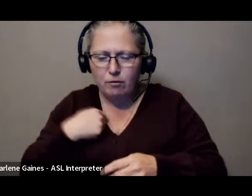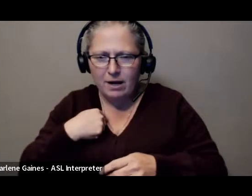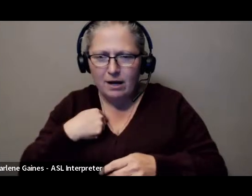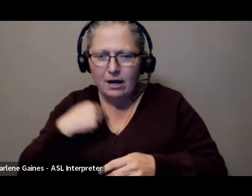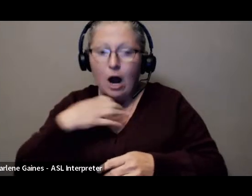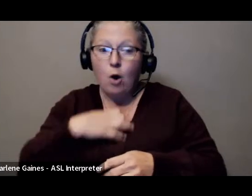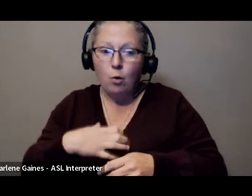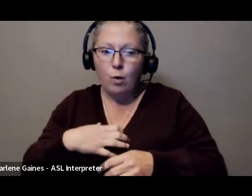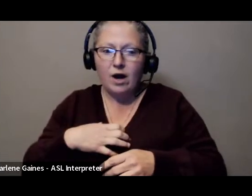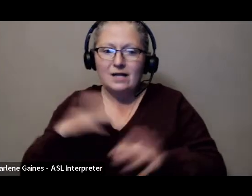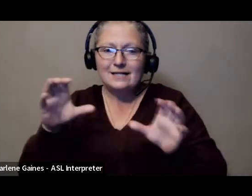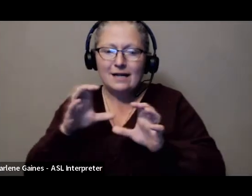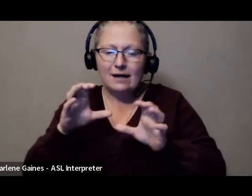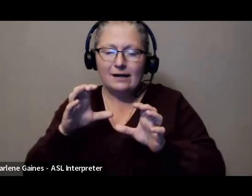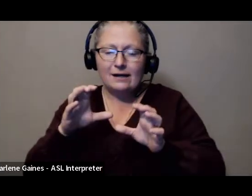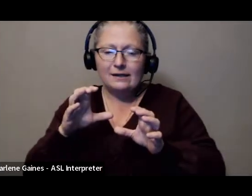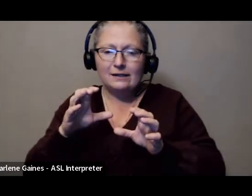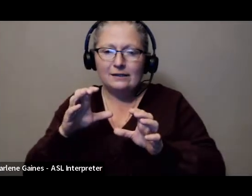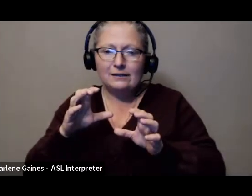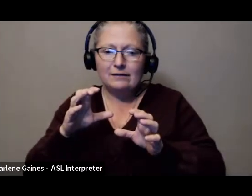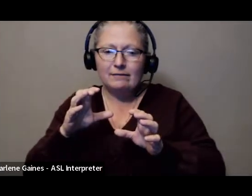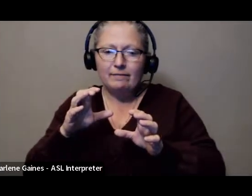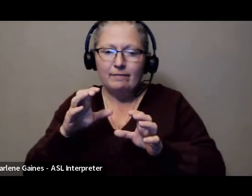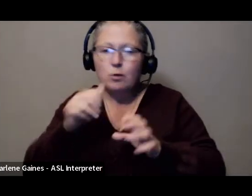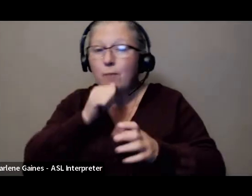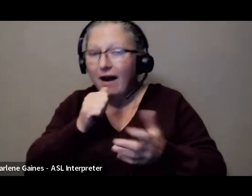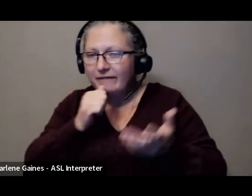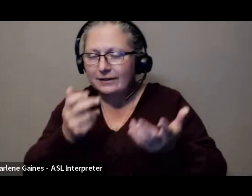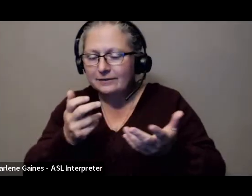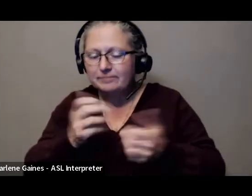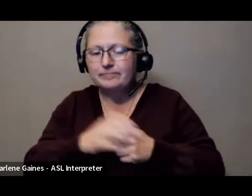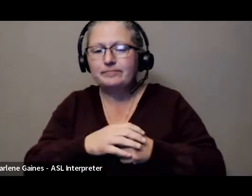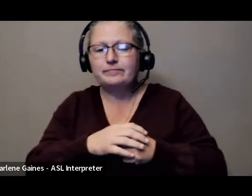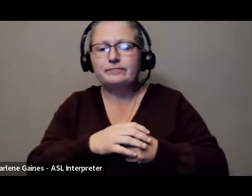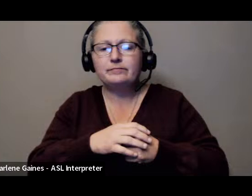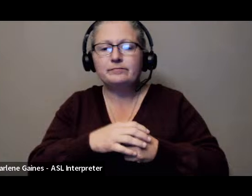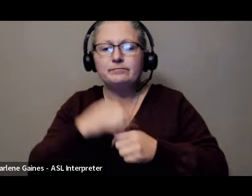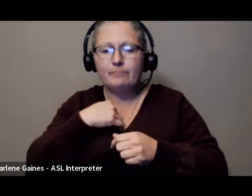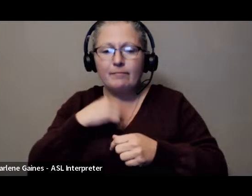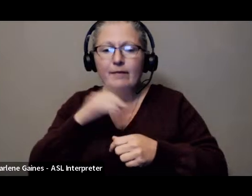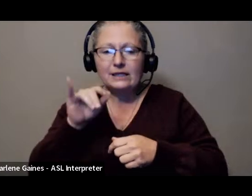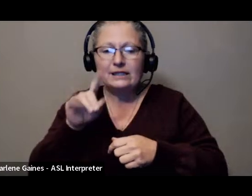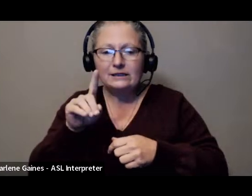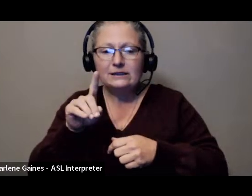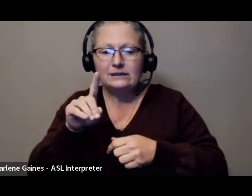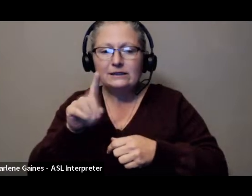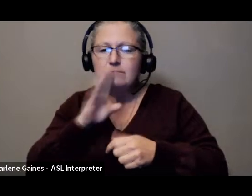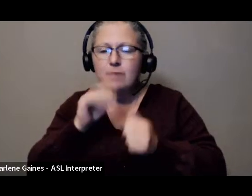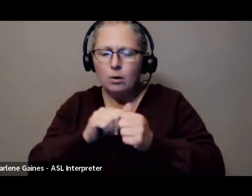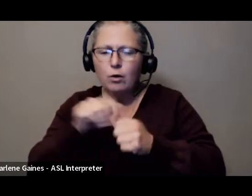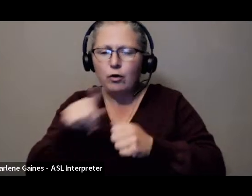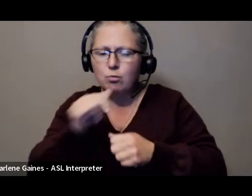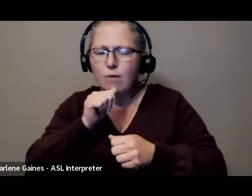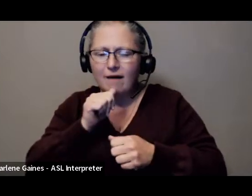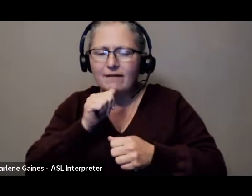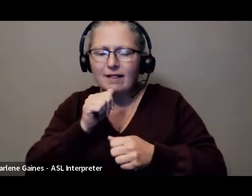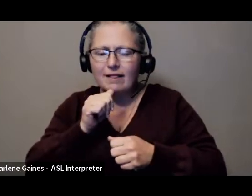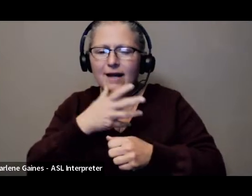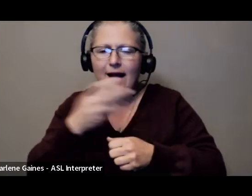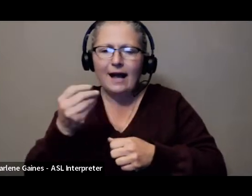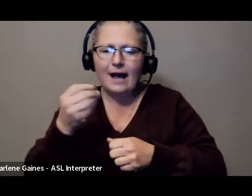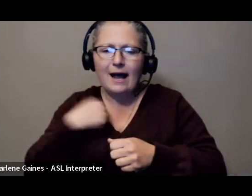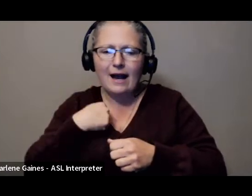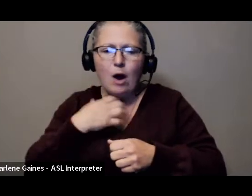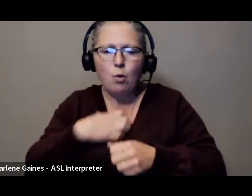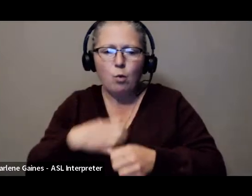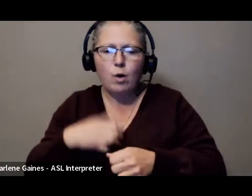I wish would have been done privately. I did speak to you privately, and I